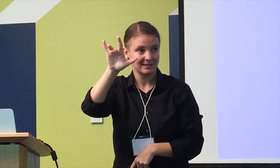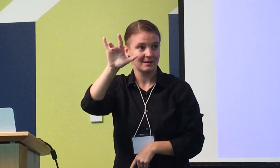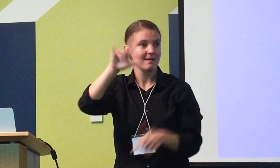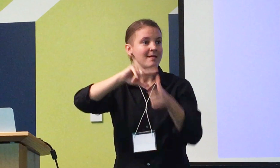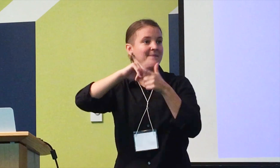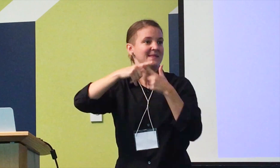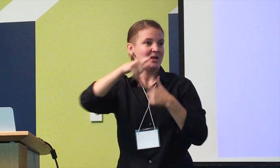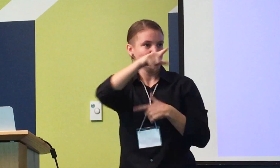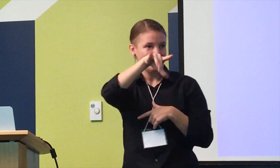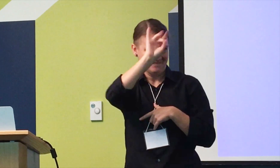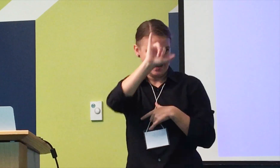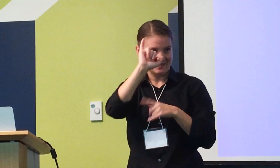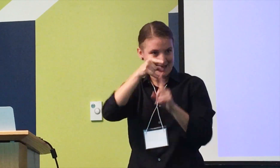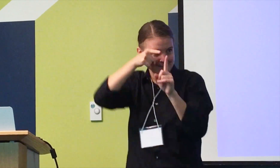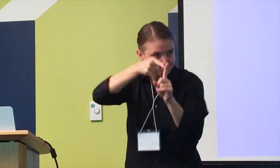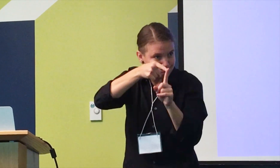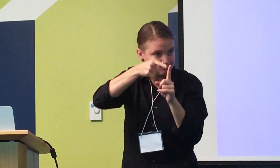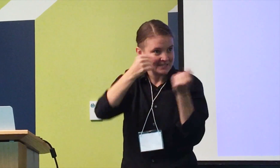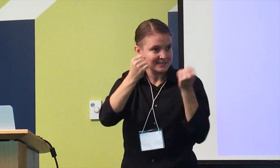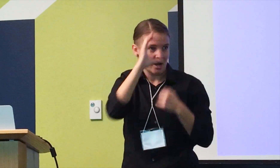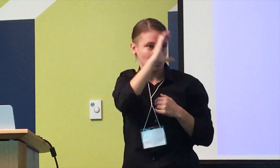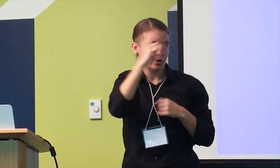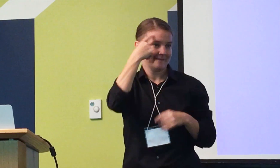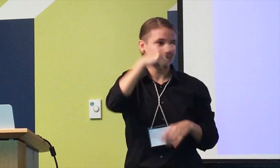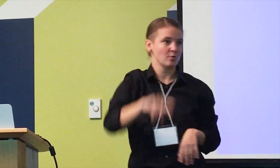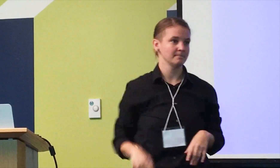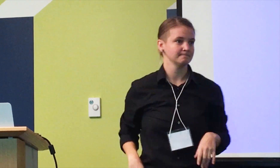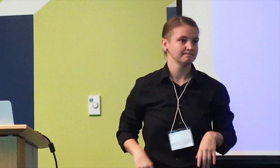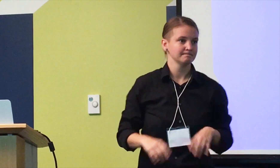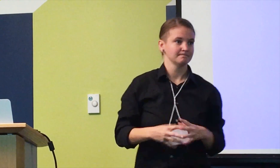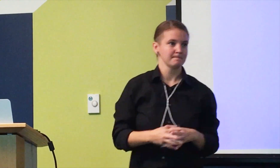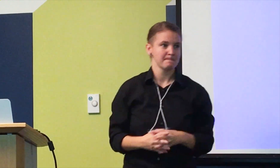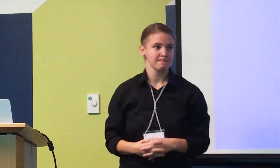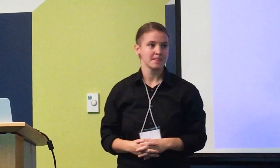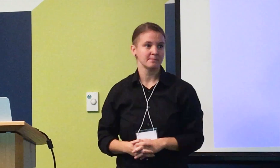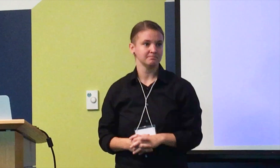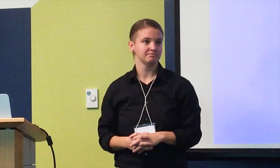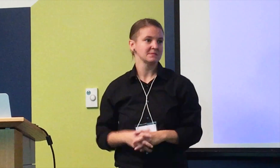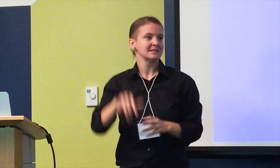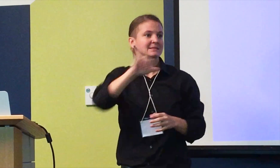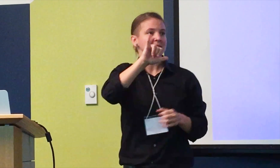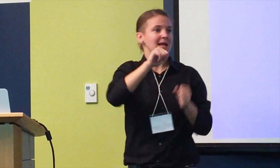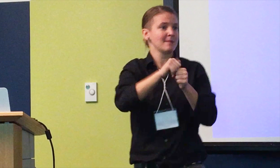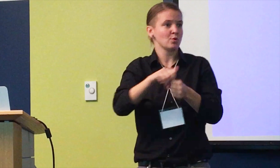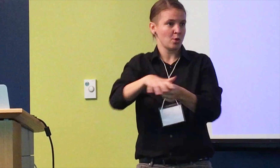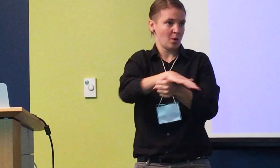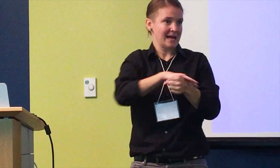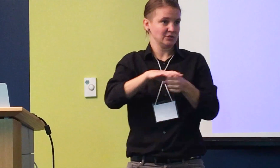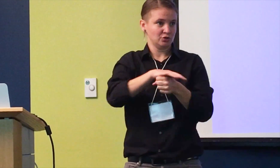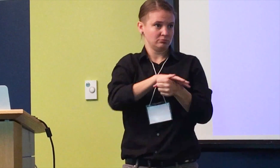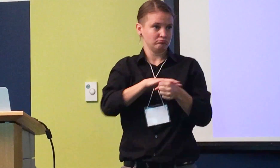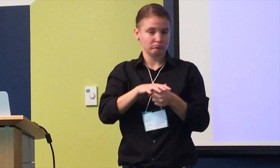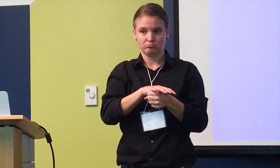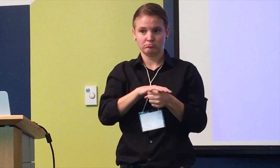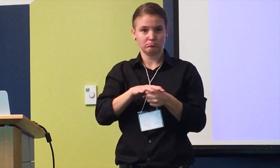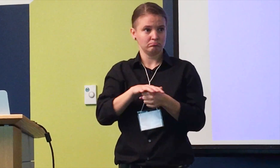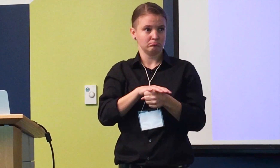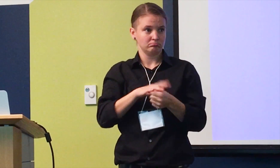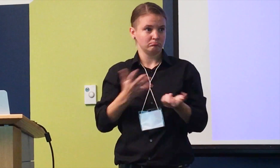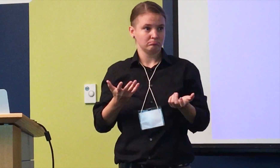the parent hand shape. They're just, if you will, slight iterations of it. And so we find that because of the structure, people